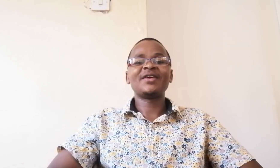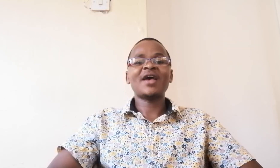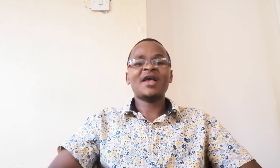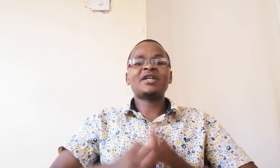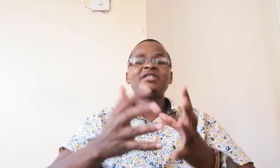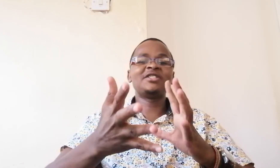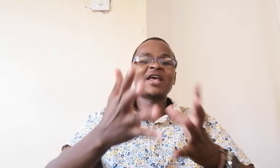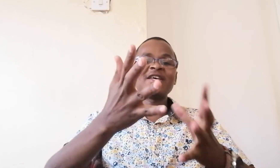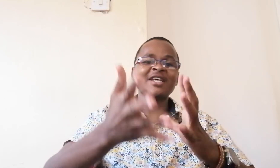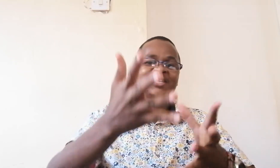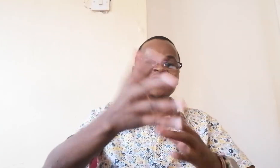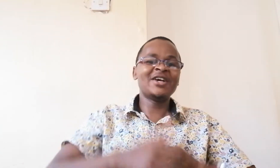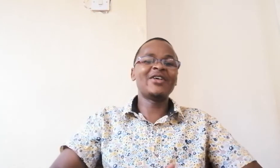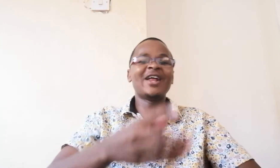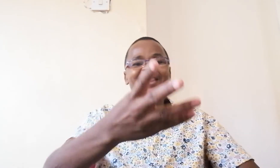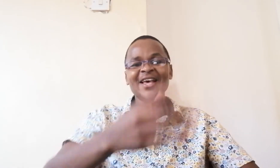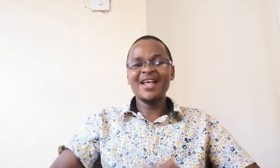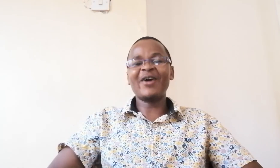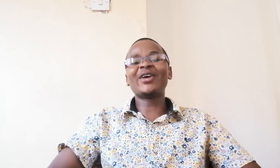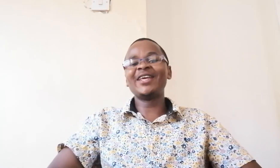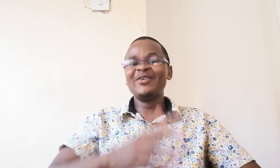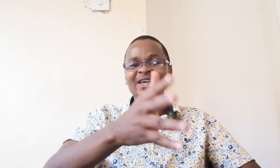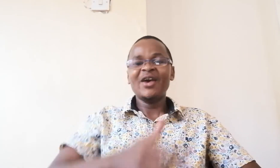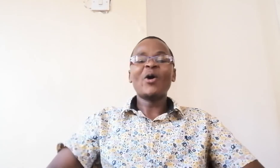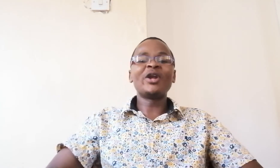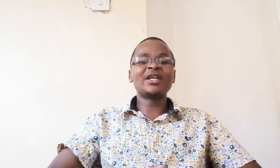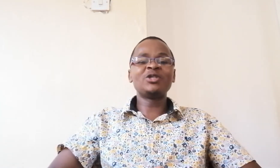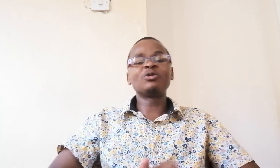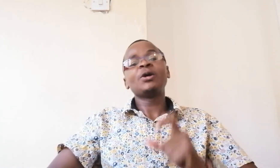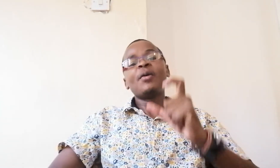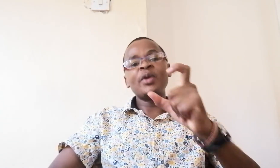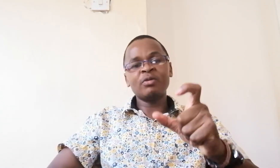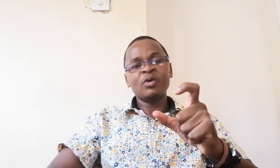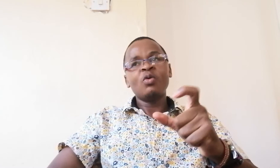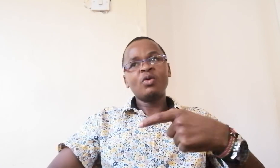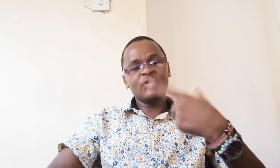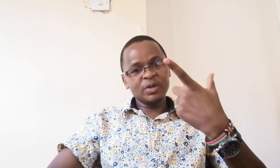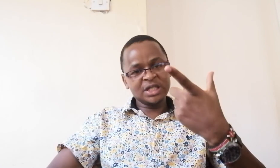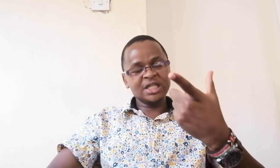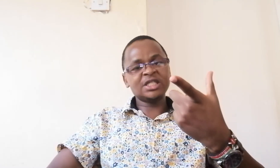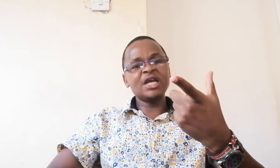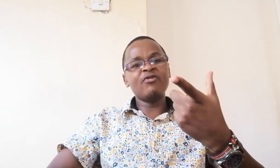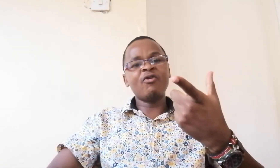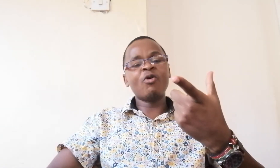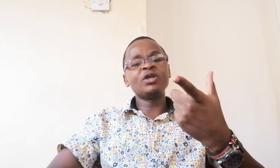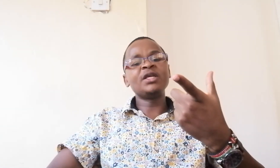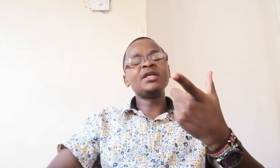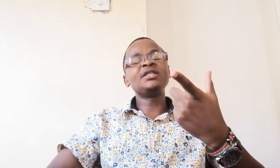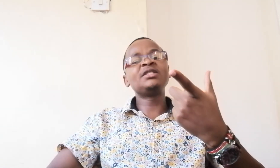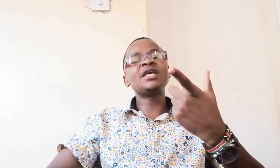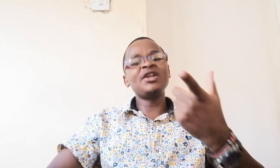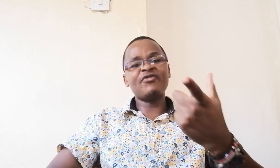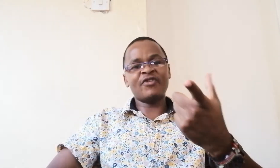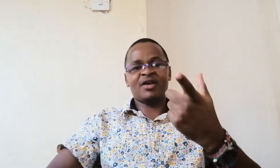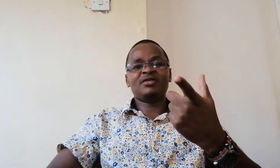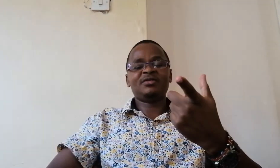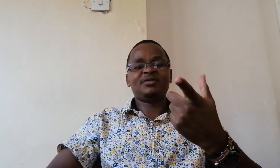I can see others are signing. Okay, anyway, on a right note. Now, the sign for Jennifer.